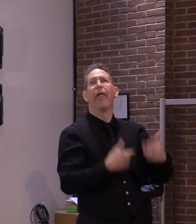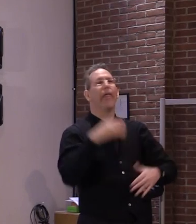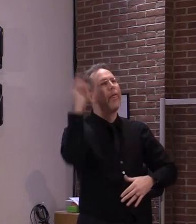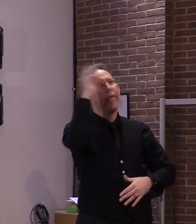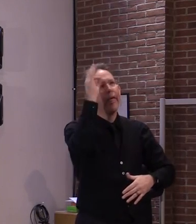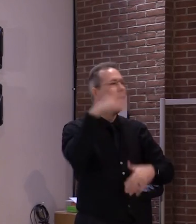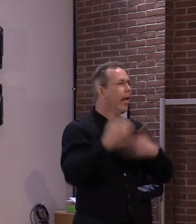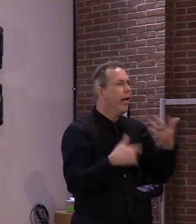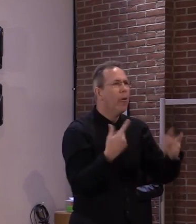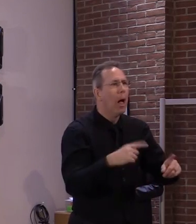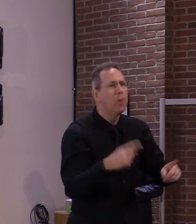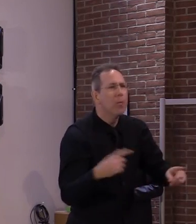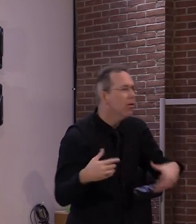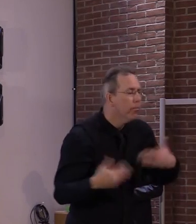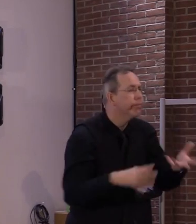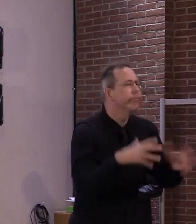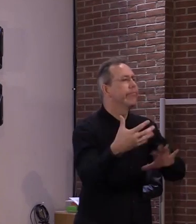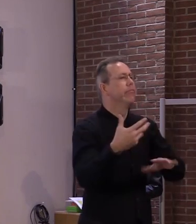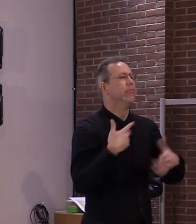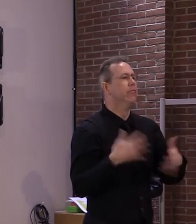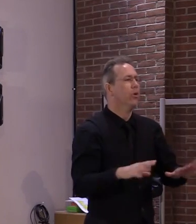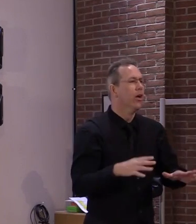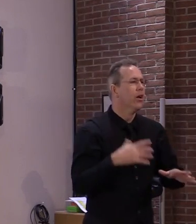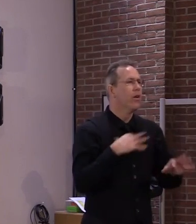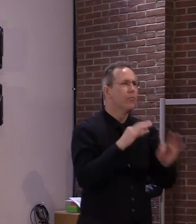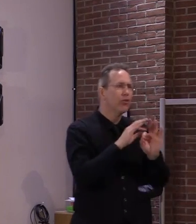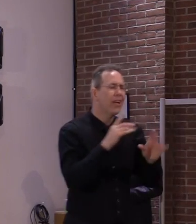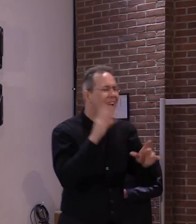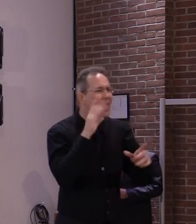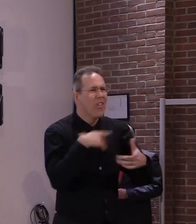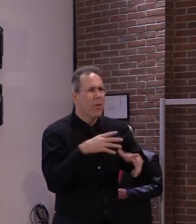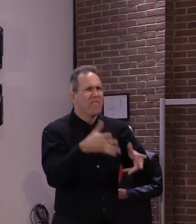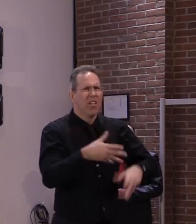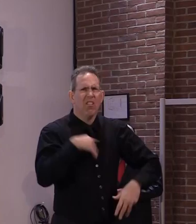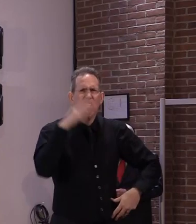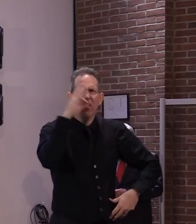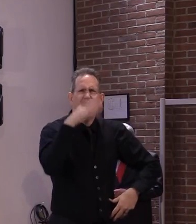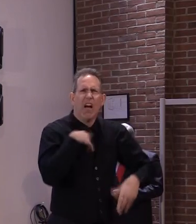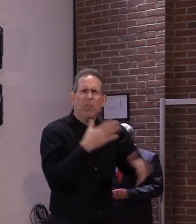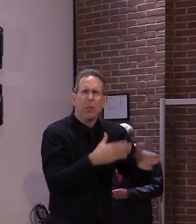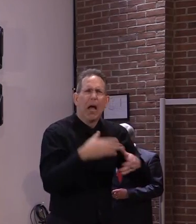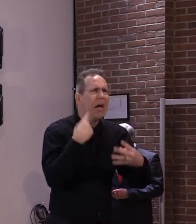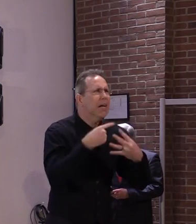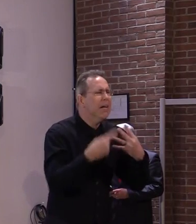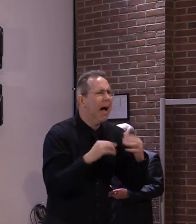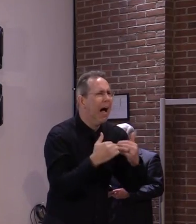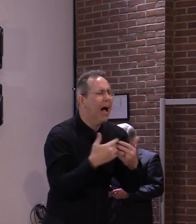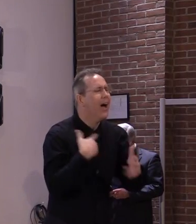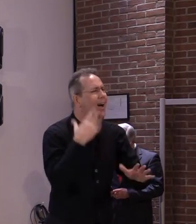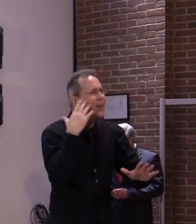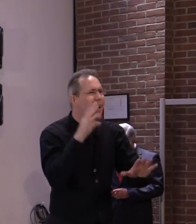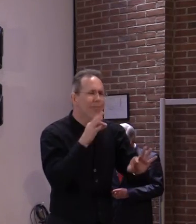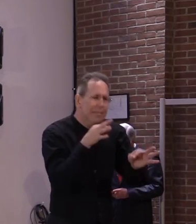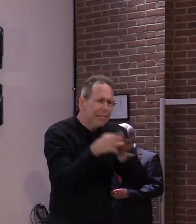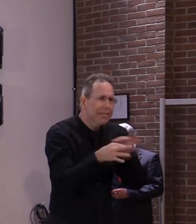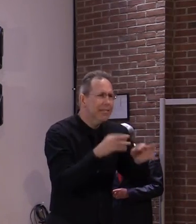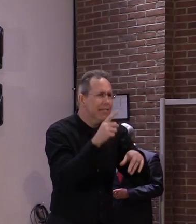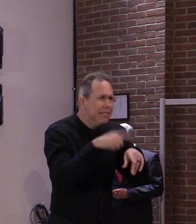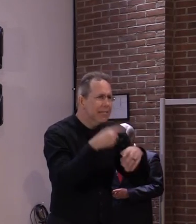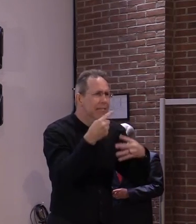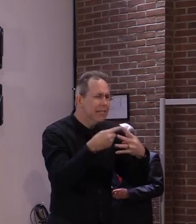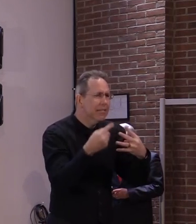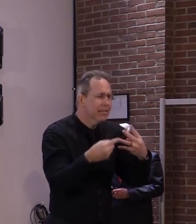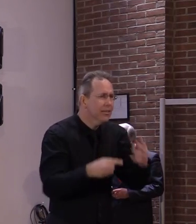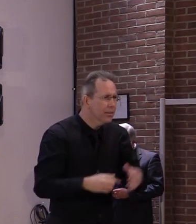of the country. So those are all the kinds of things that are going to be hopefully data and science driven